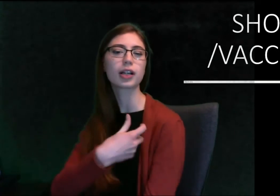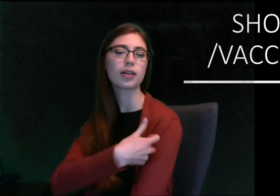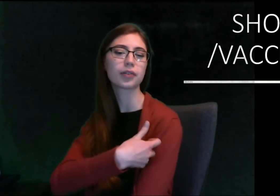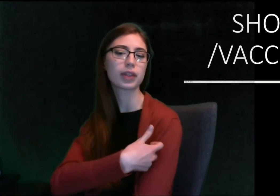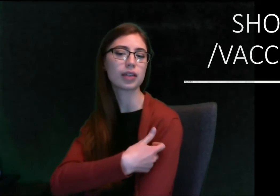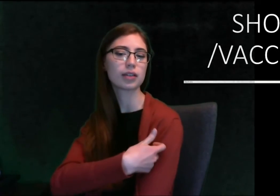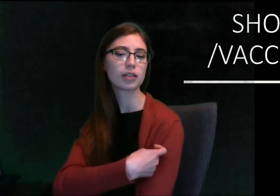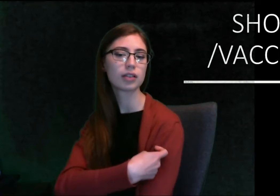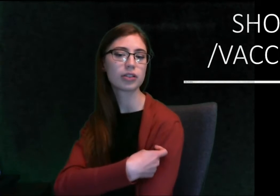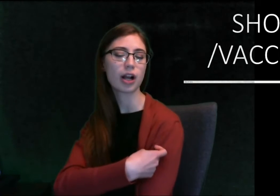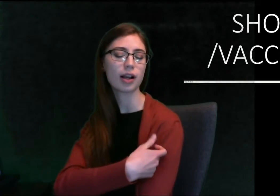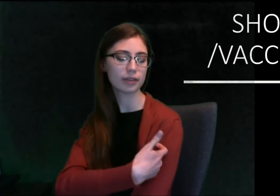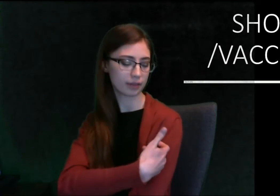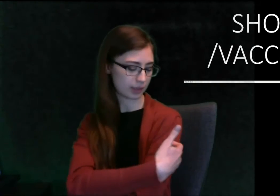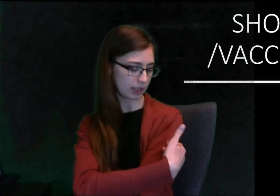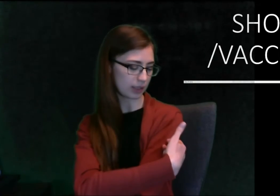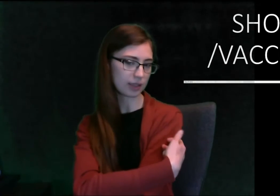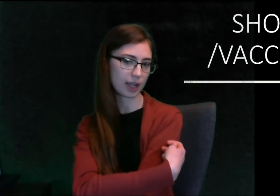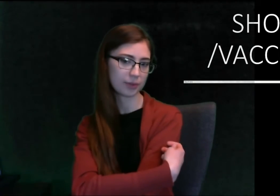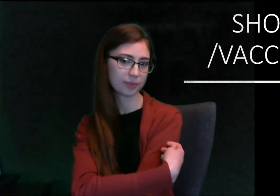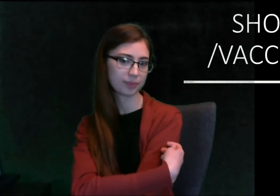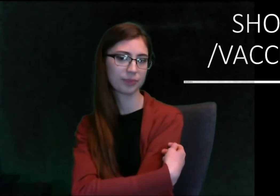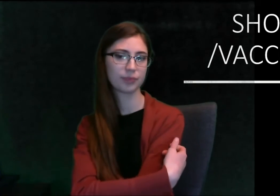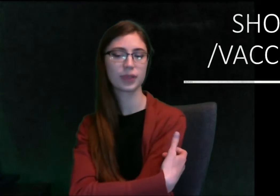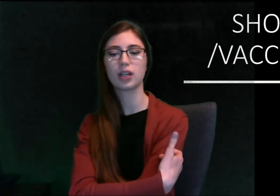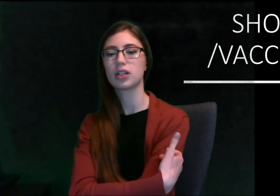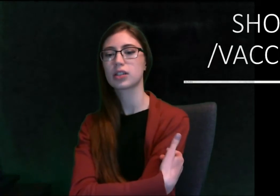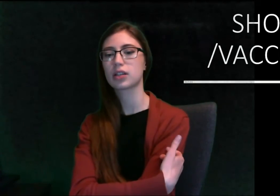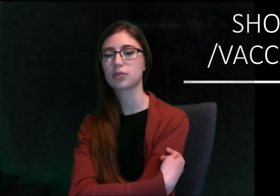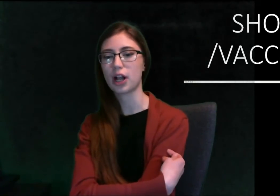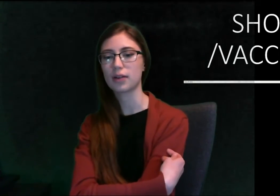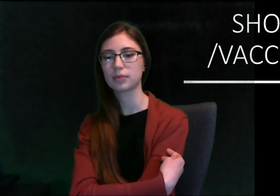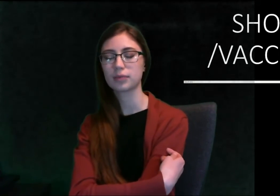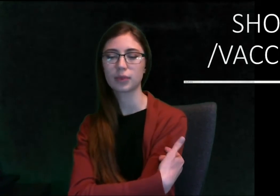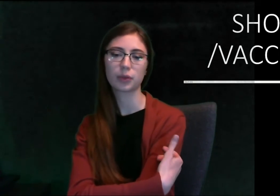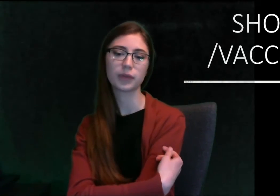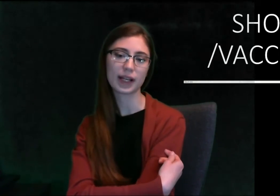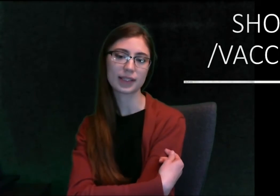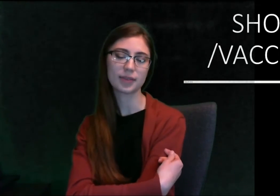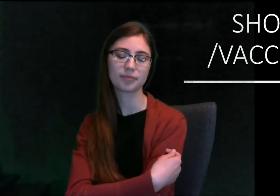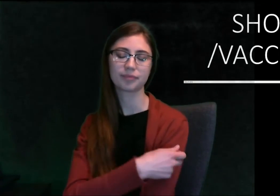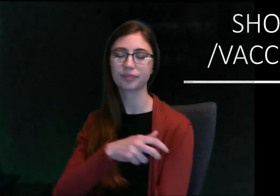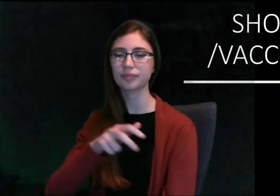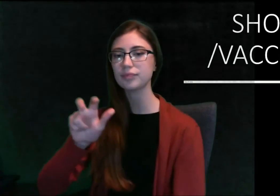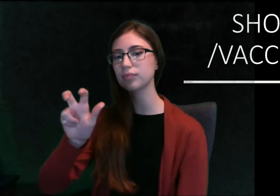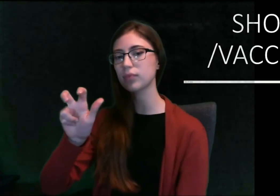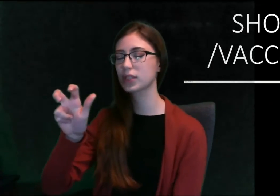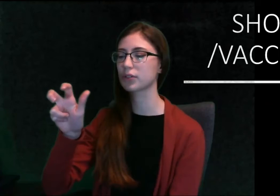of the shot down. So shot or vaccine. So to show you